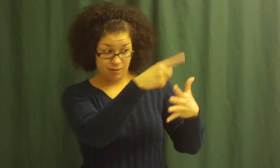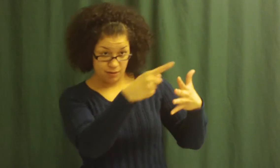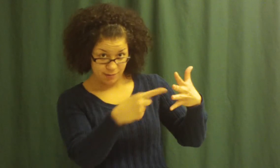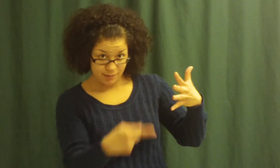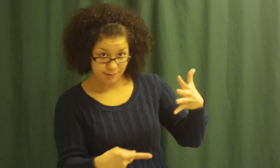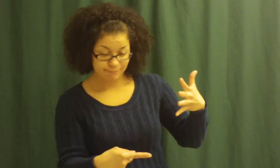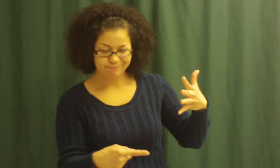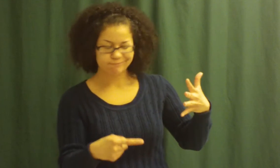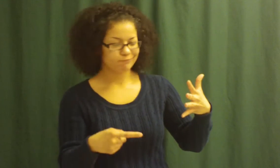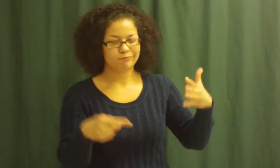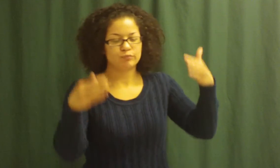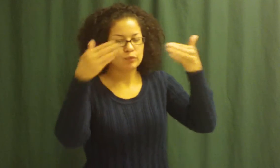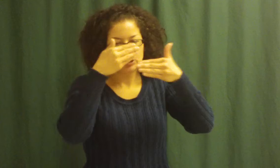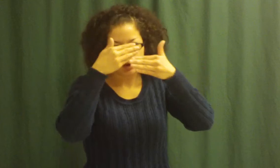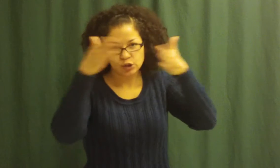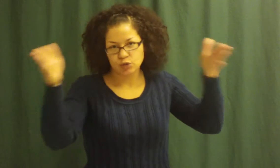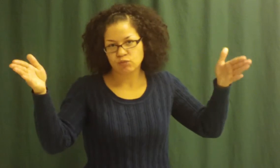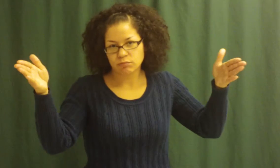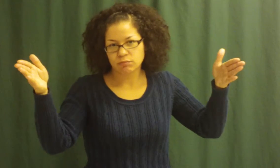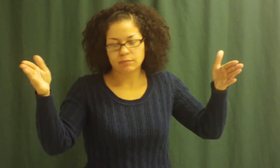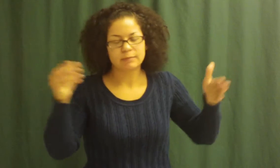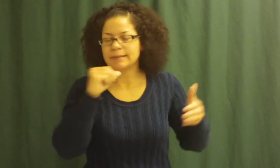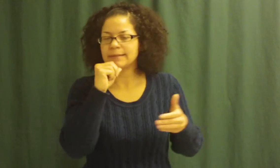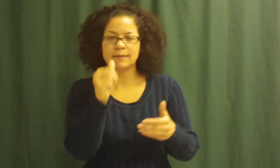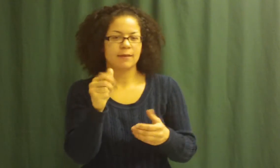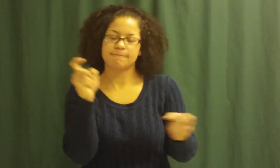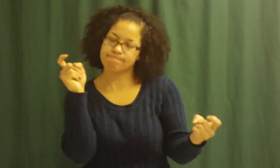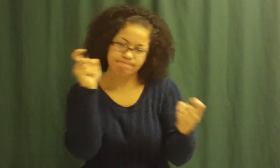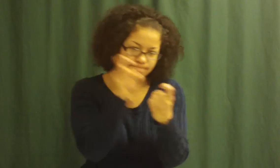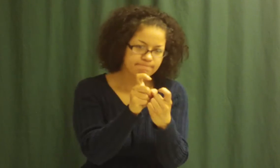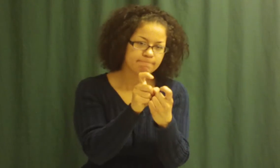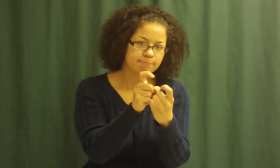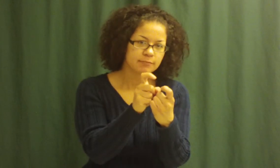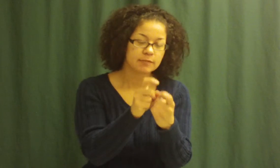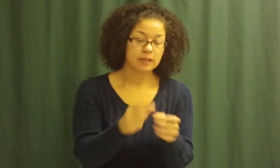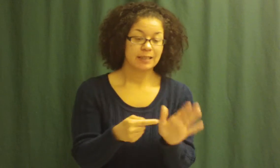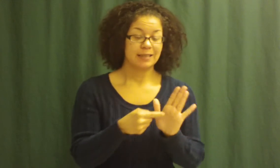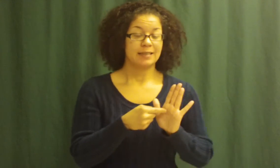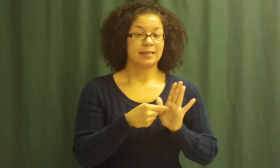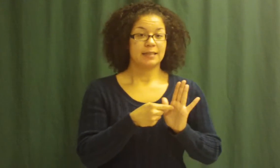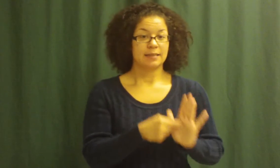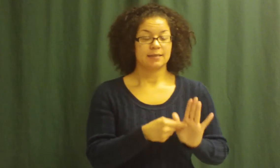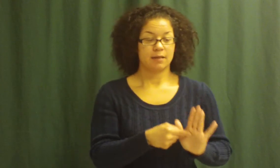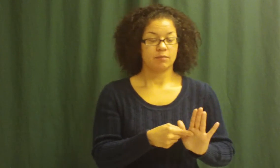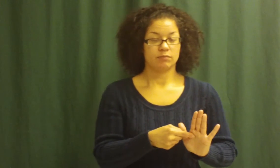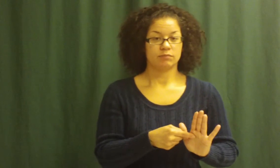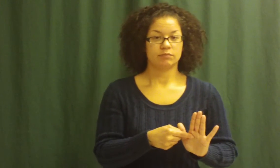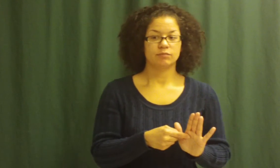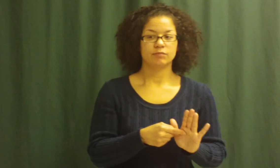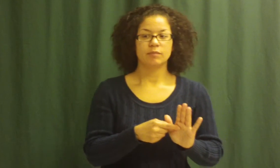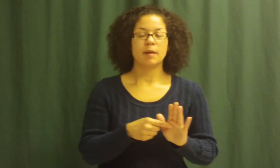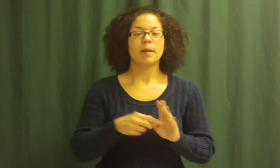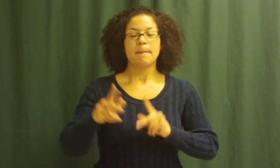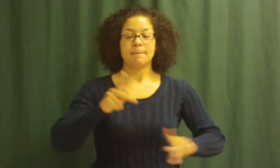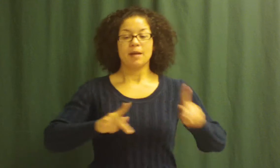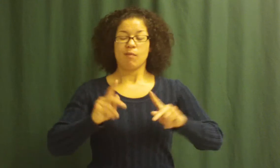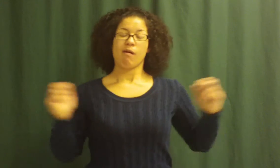of culture. For example, all people consume food of one type or another, but